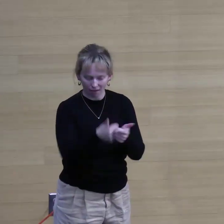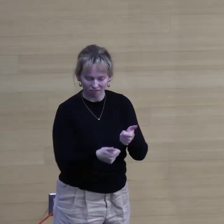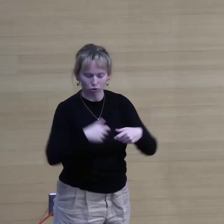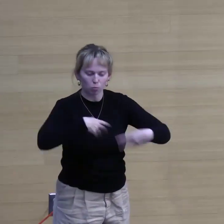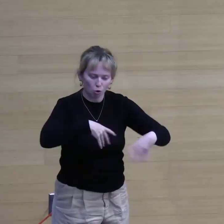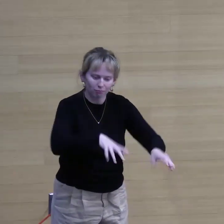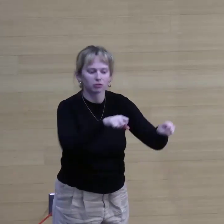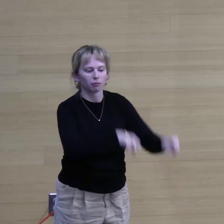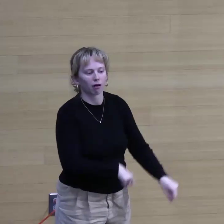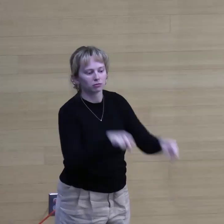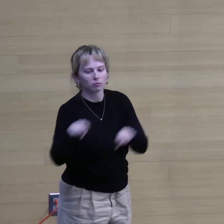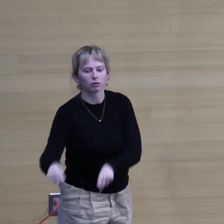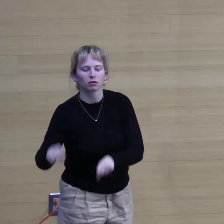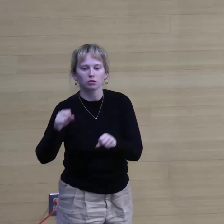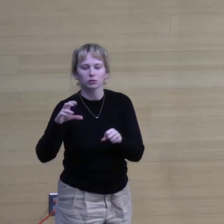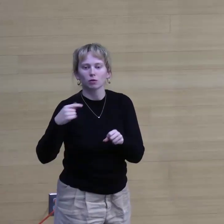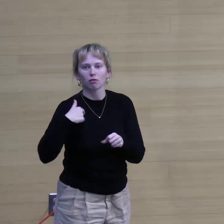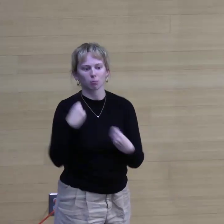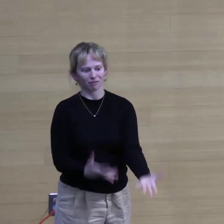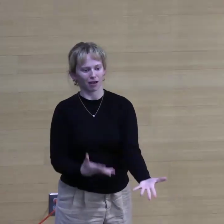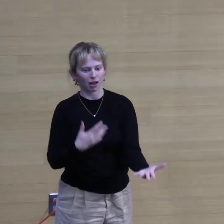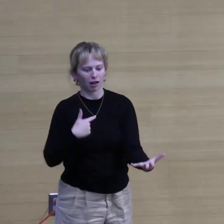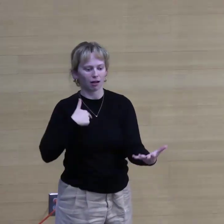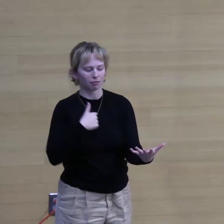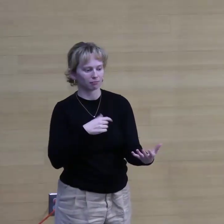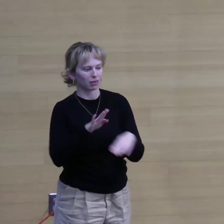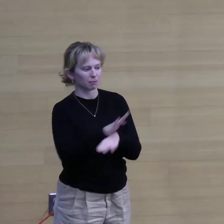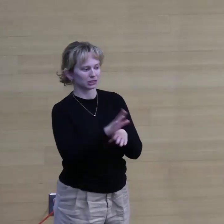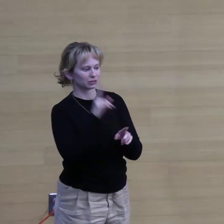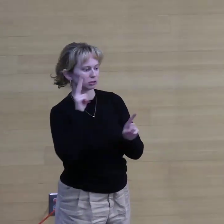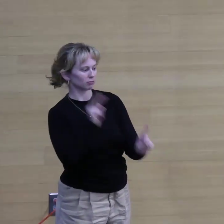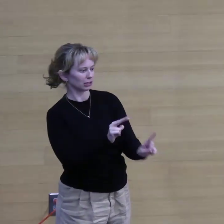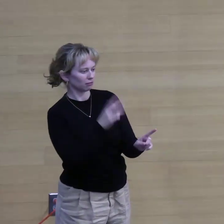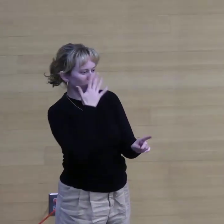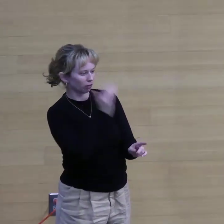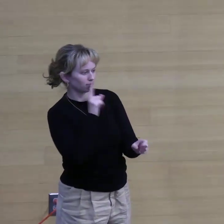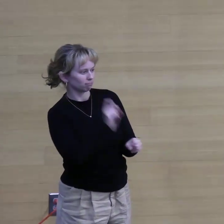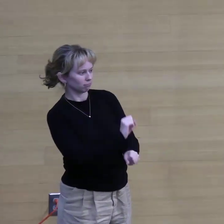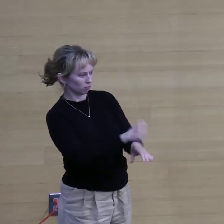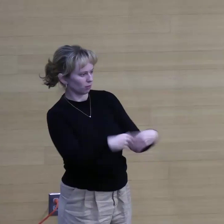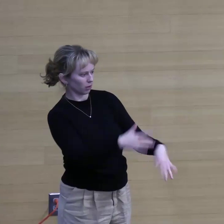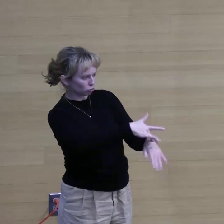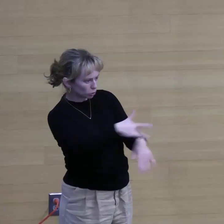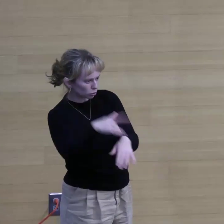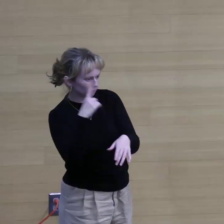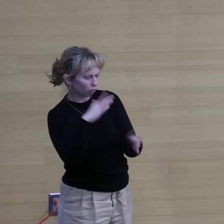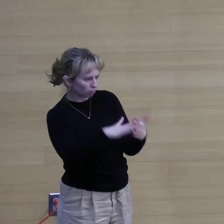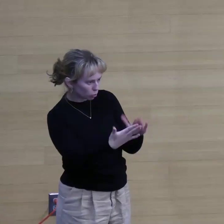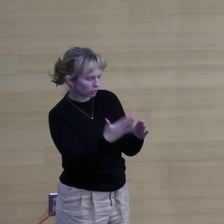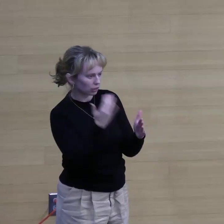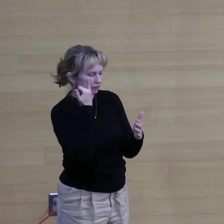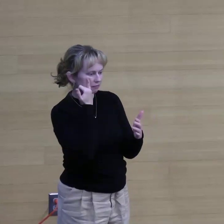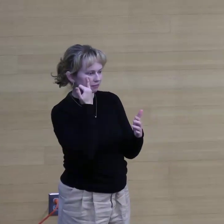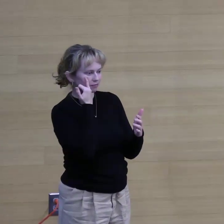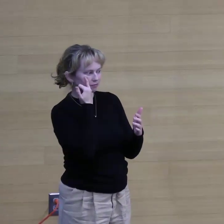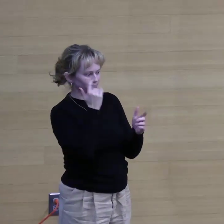And so what does it look like to provide, and I think about this from a philanthropy perspective, which is like, what does it look like to actually provide resources to the community for the